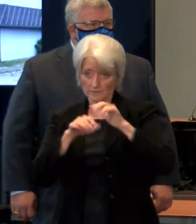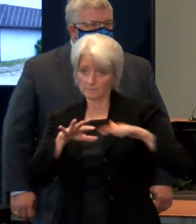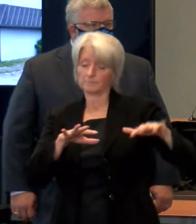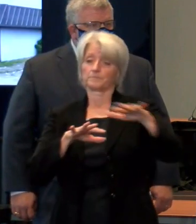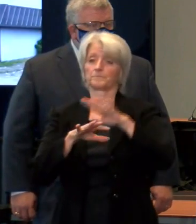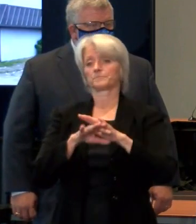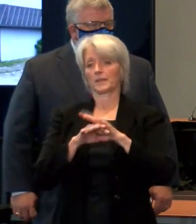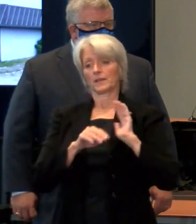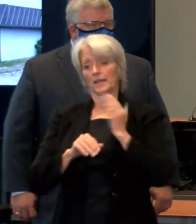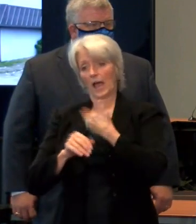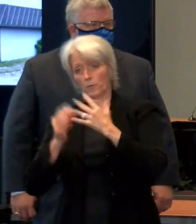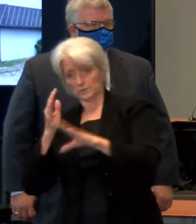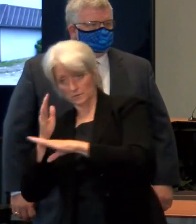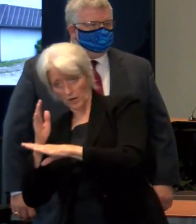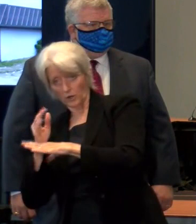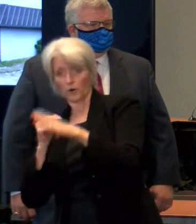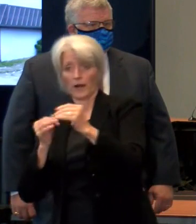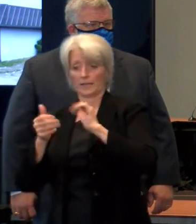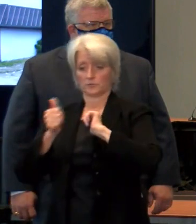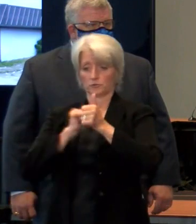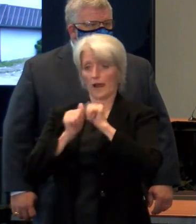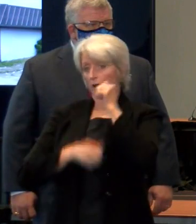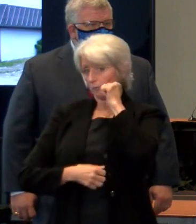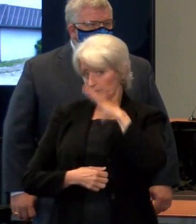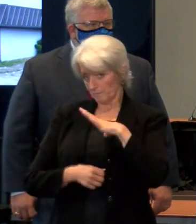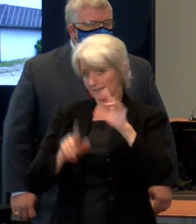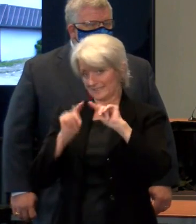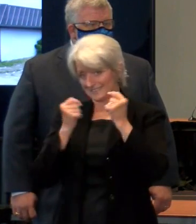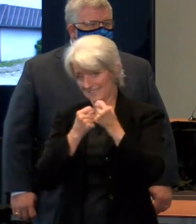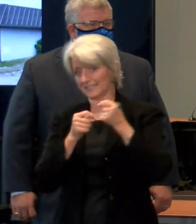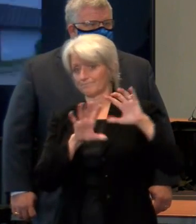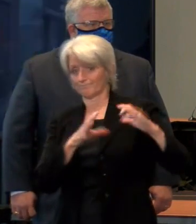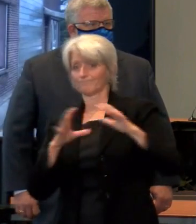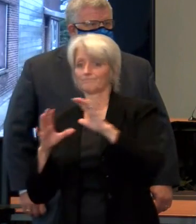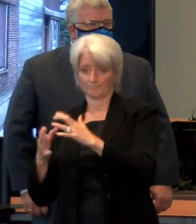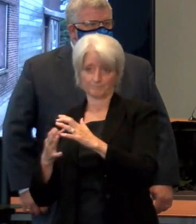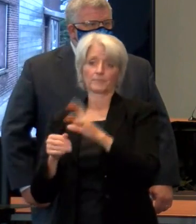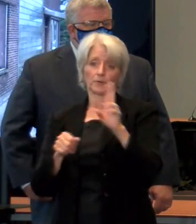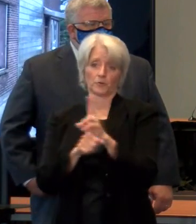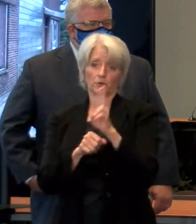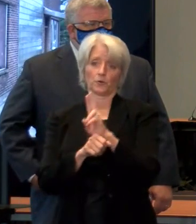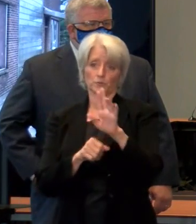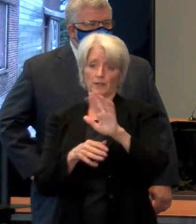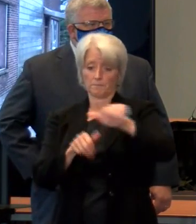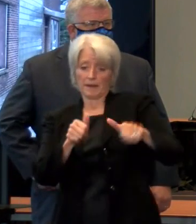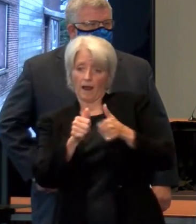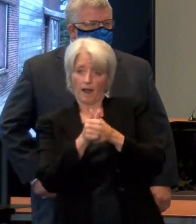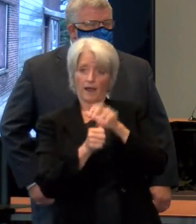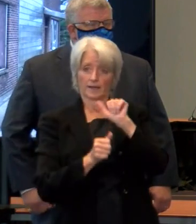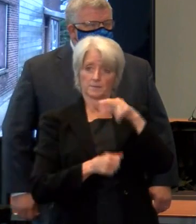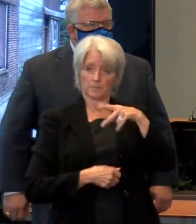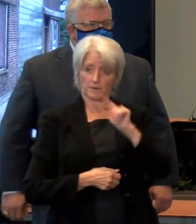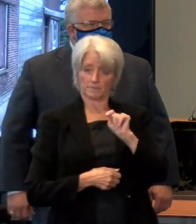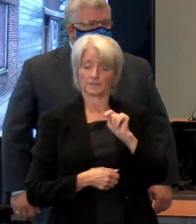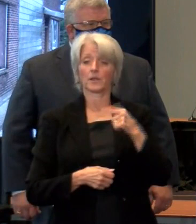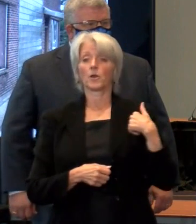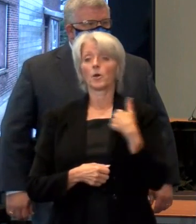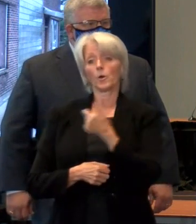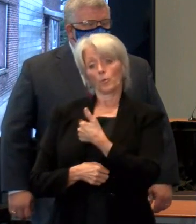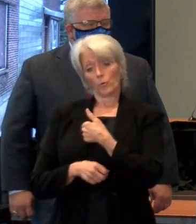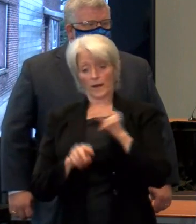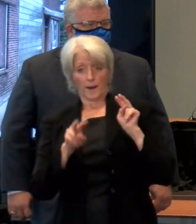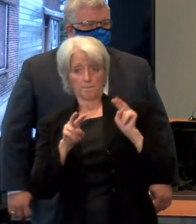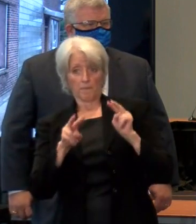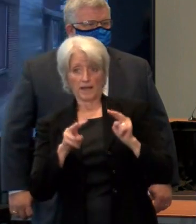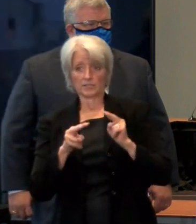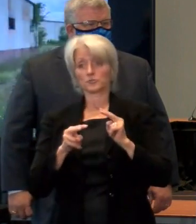women's track teams, and that sits just behind the Village Apartments. Currently, we monitor pedestrian